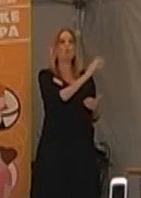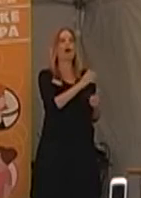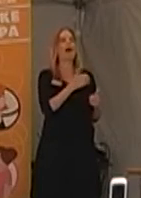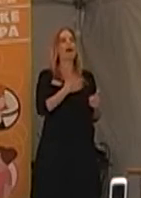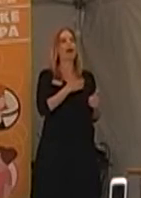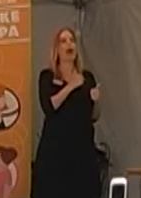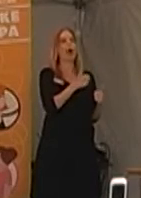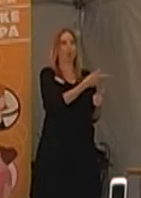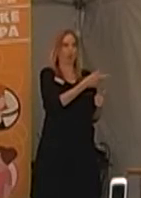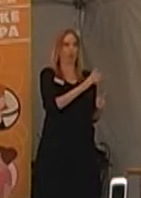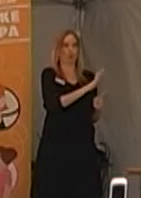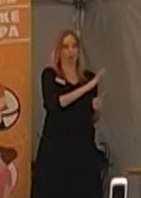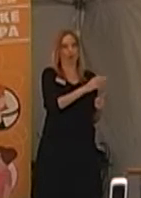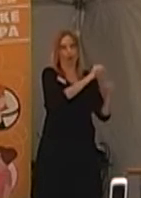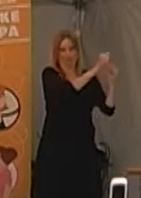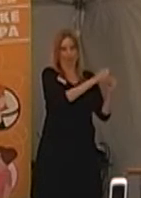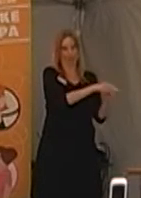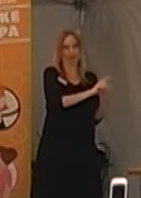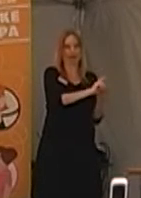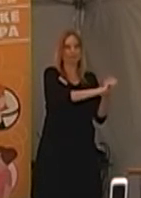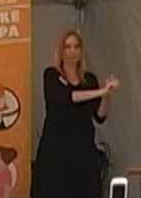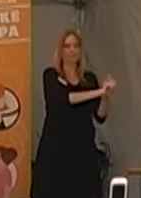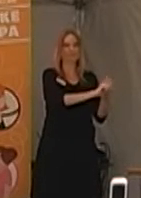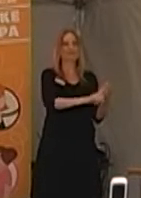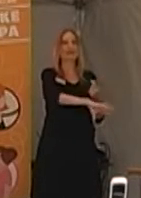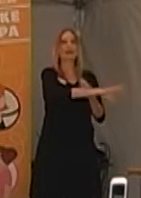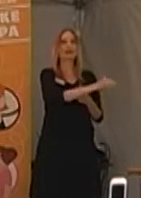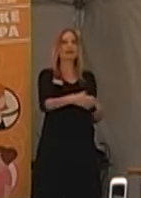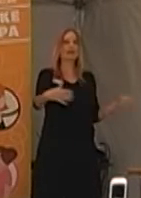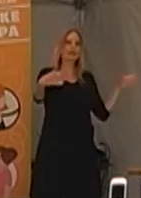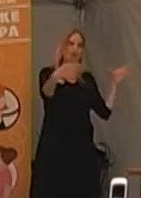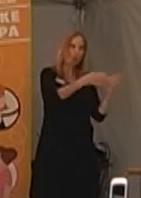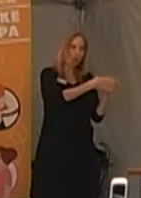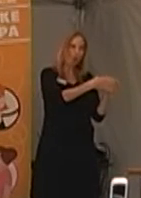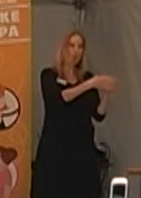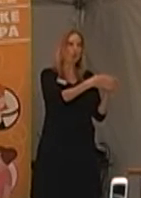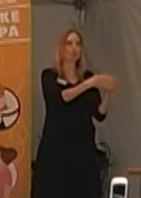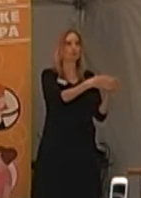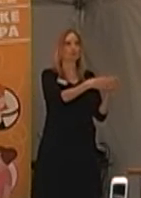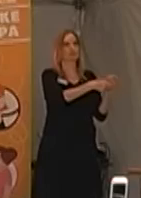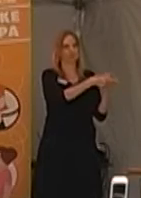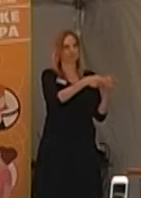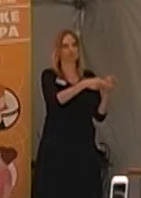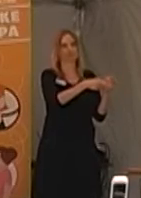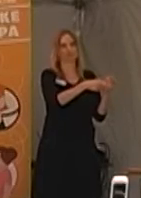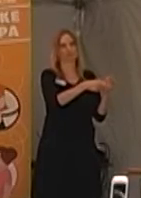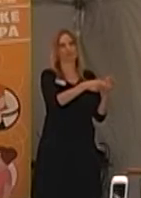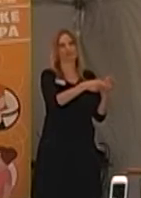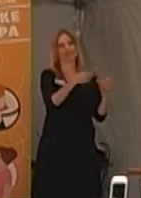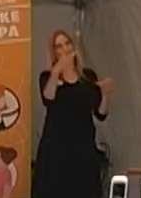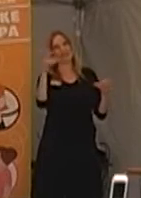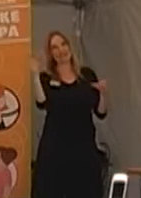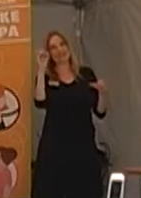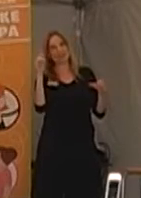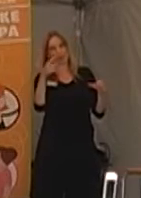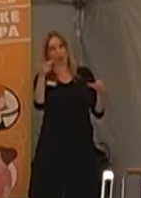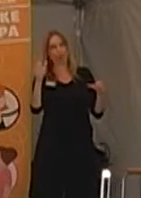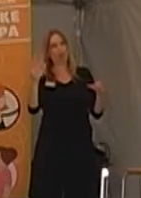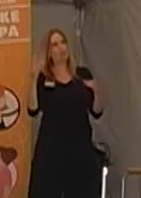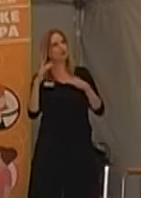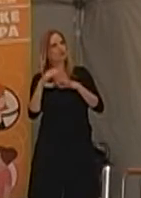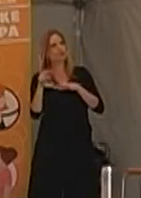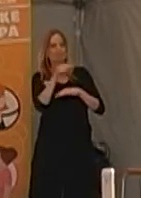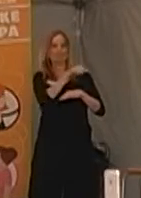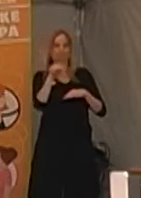this everybody together thing, and that's what makes it different from other European social welfare